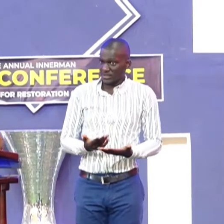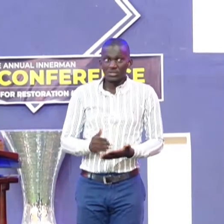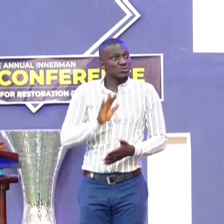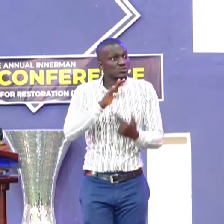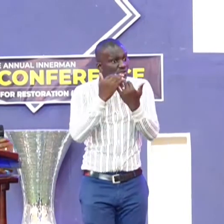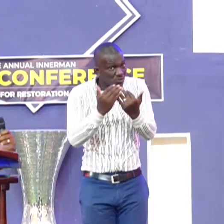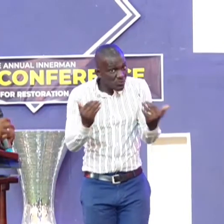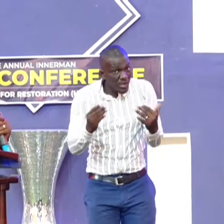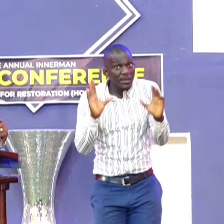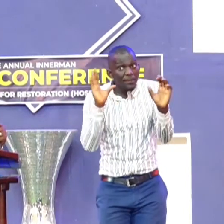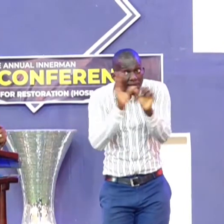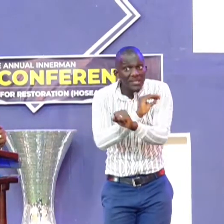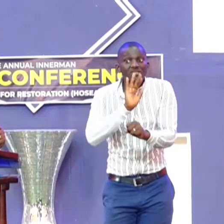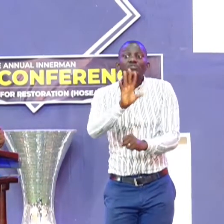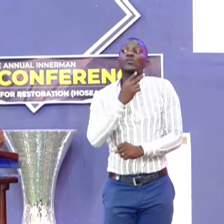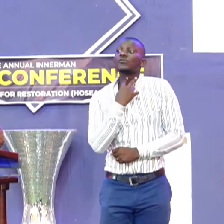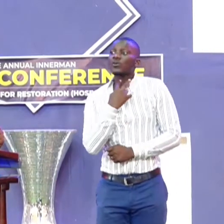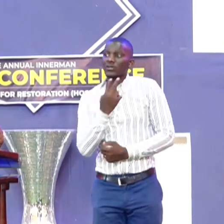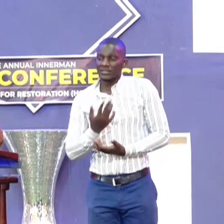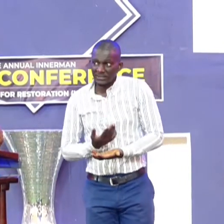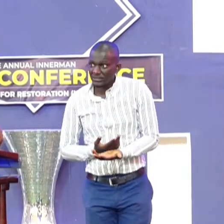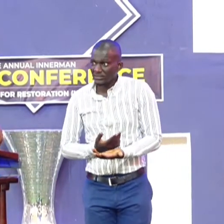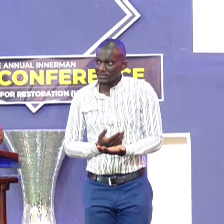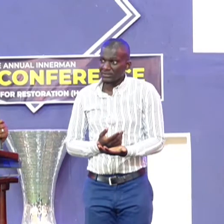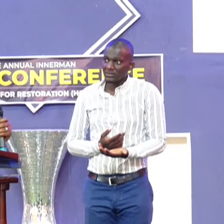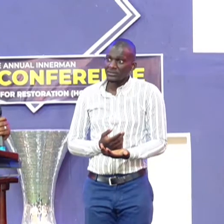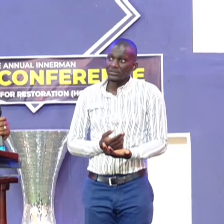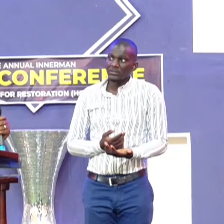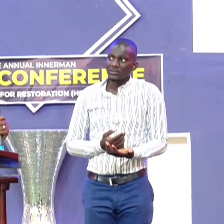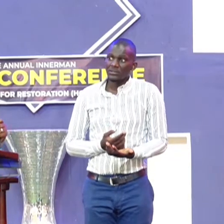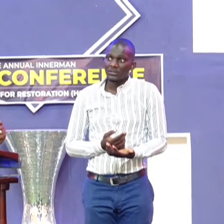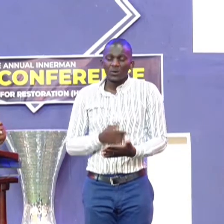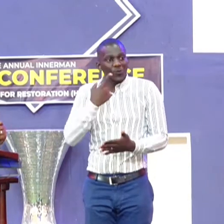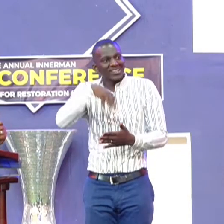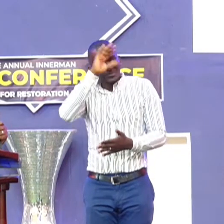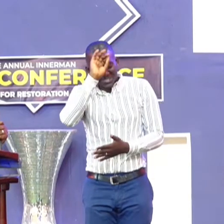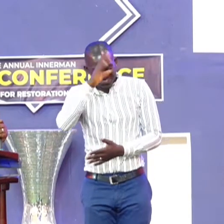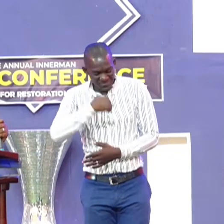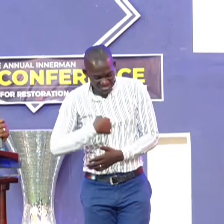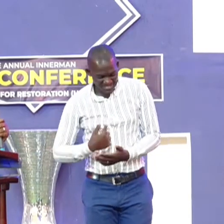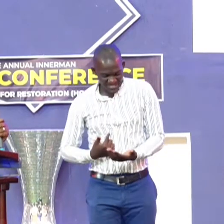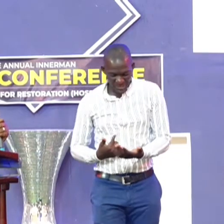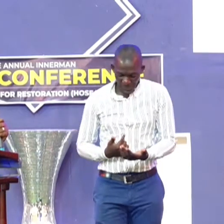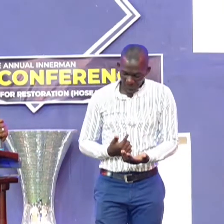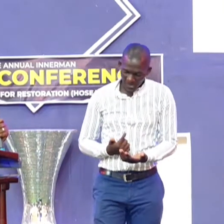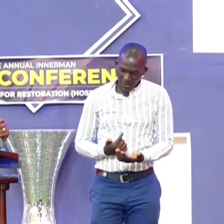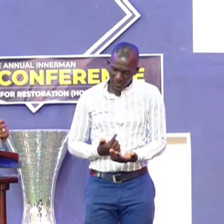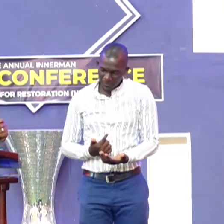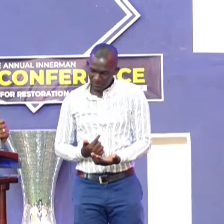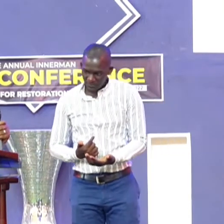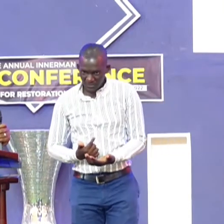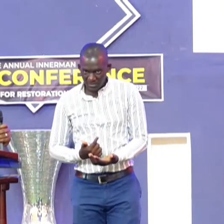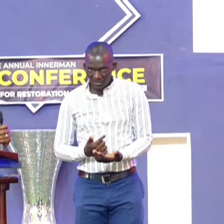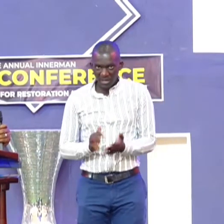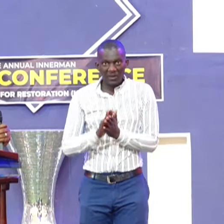bo eddoboozi lyo balisubwa. Your children miss your voice. Kyensinza okwewuunya. What I wonder about mostly. Era